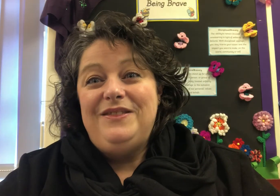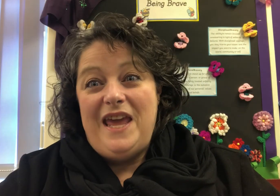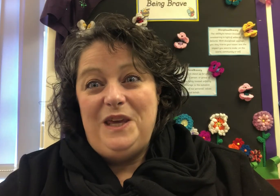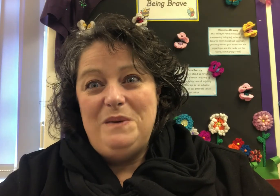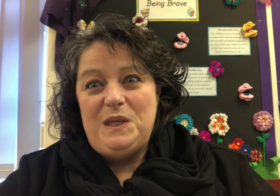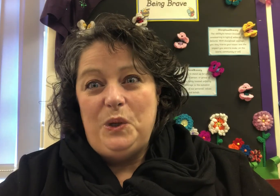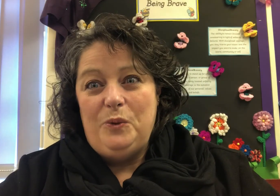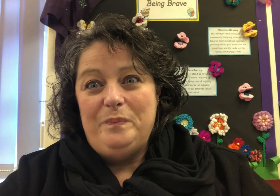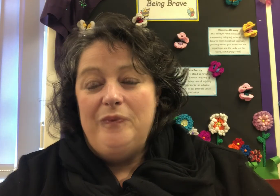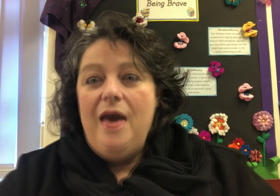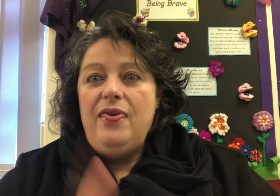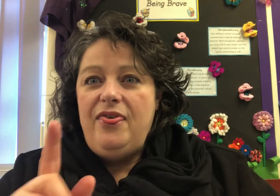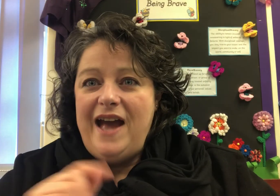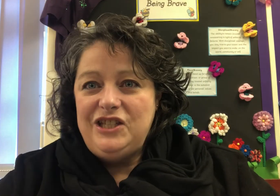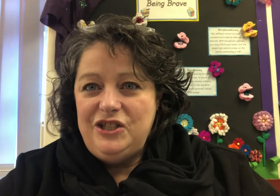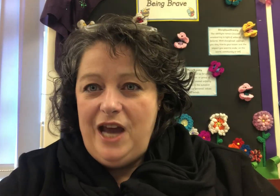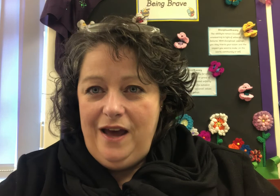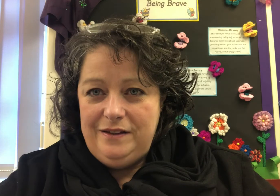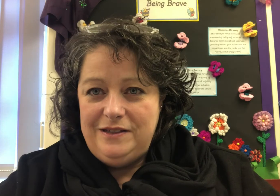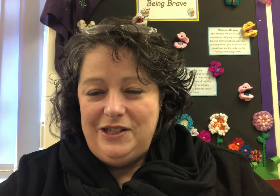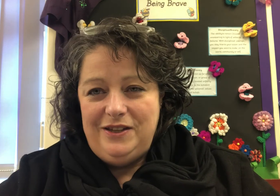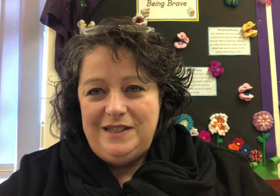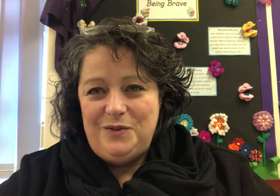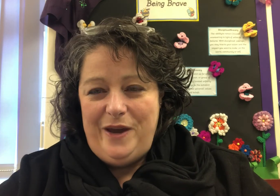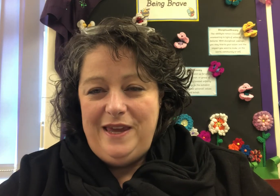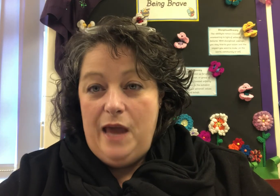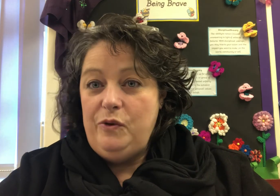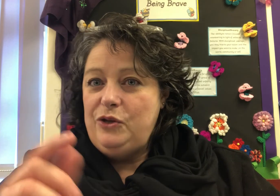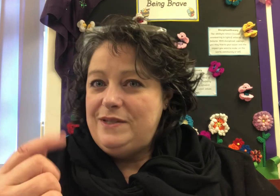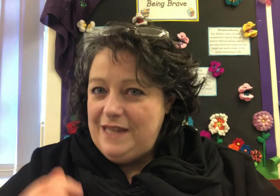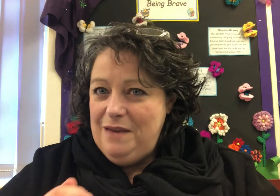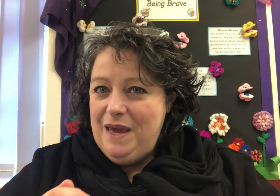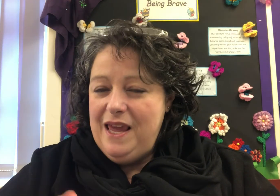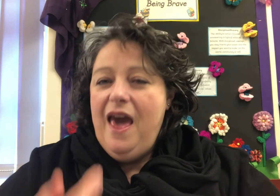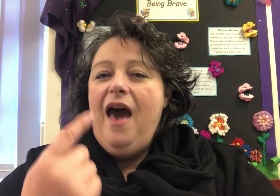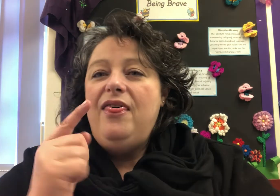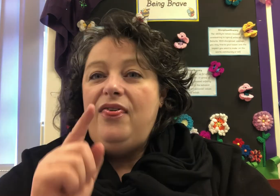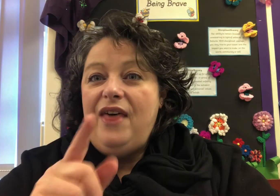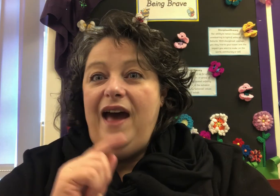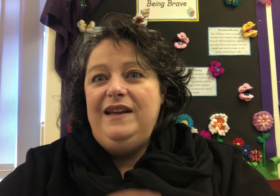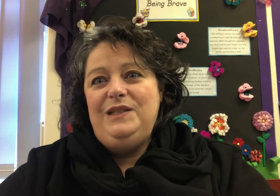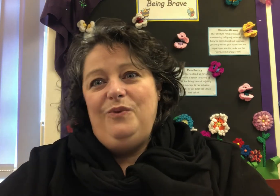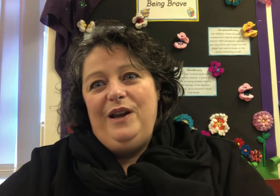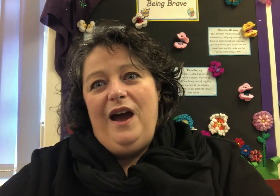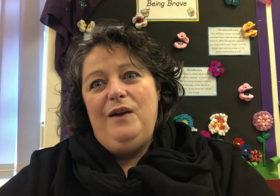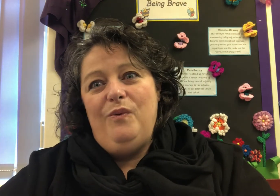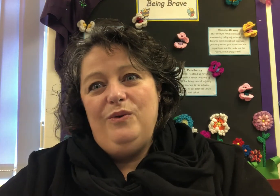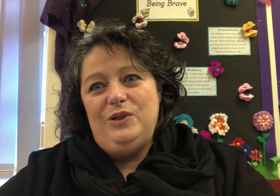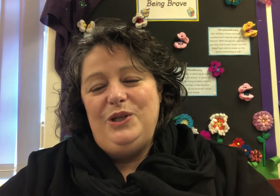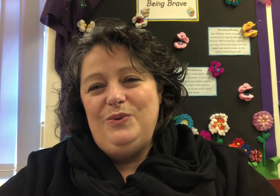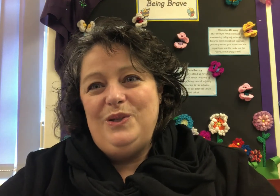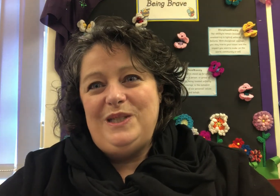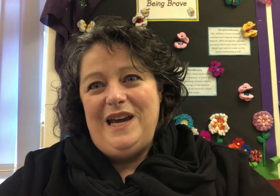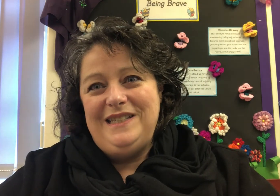Thank you, Miss Hume. That's your challenge this week. And when you see me, that is what I want you to sign to